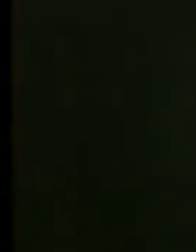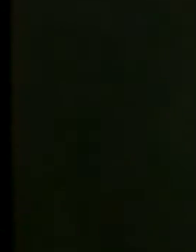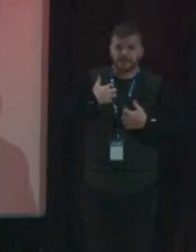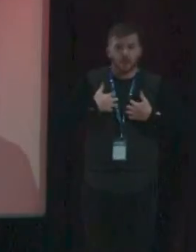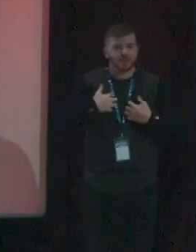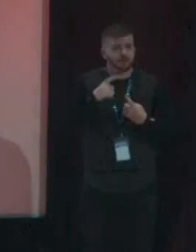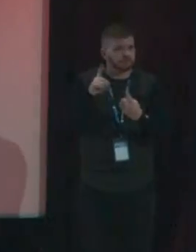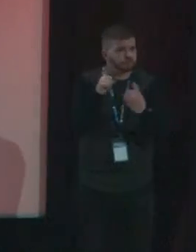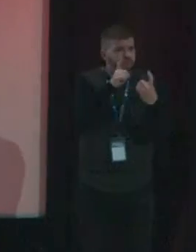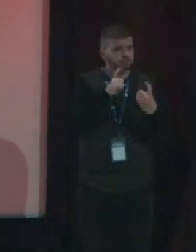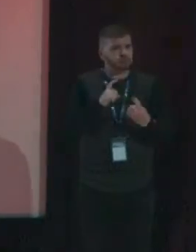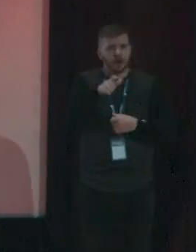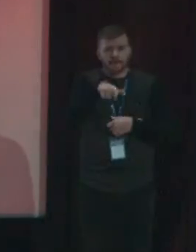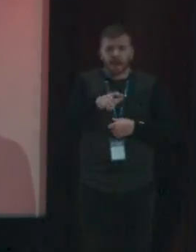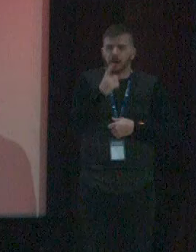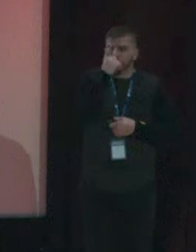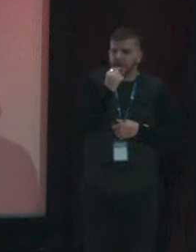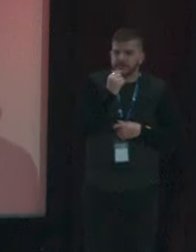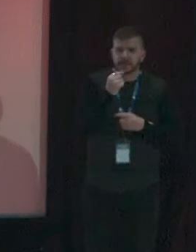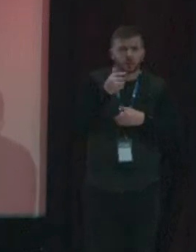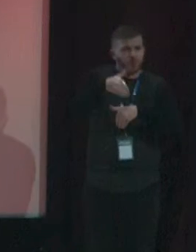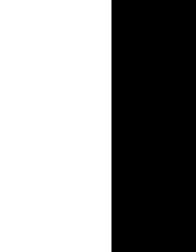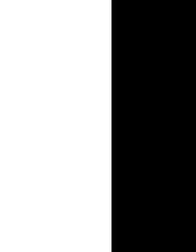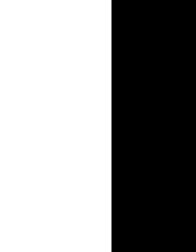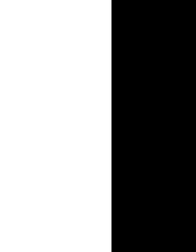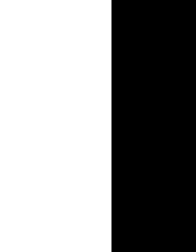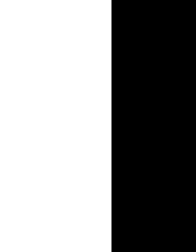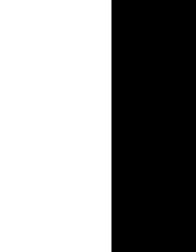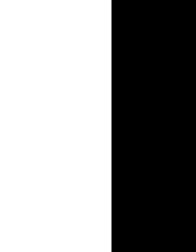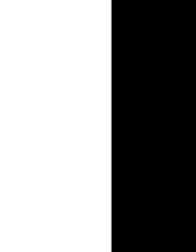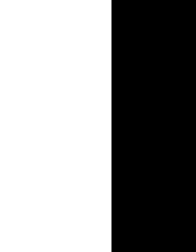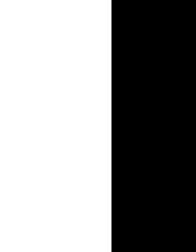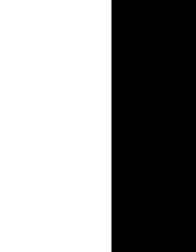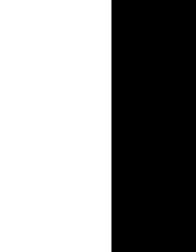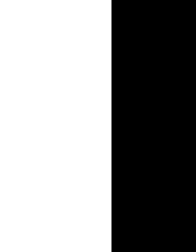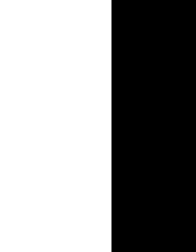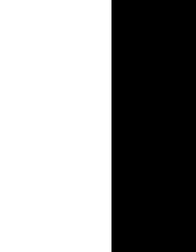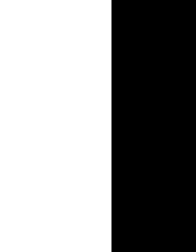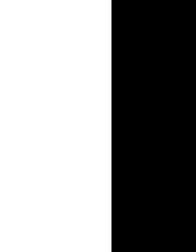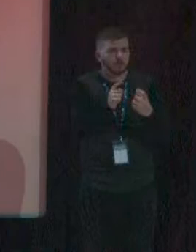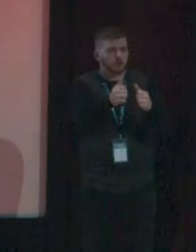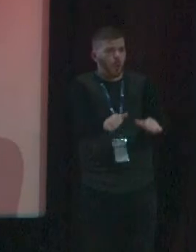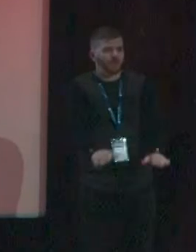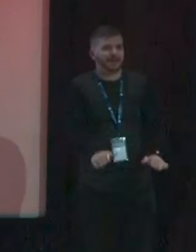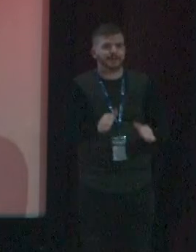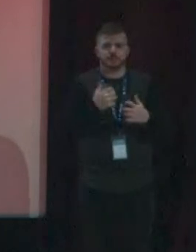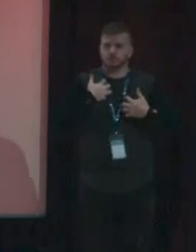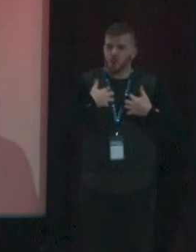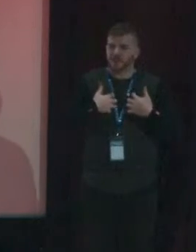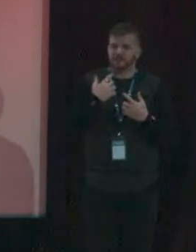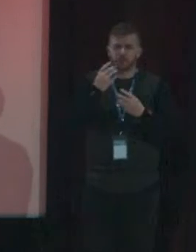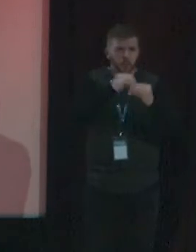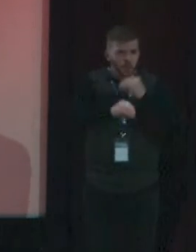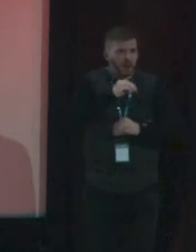player's capacity to have an effect within the world of the game. And the puzzle solving or problem solving motive, to work out how to